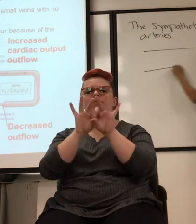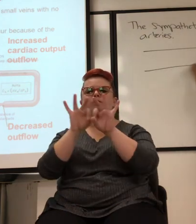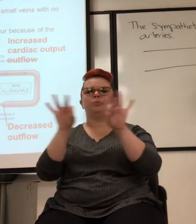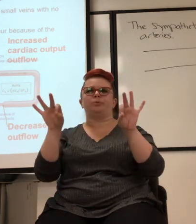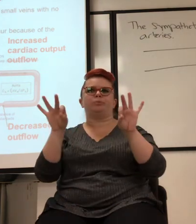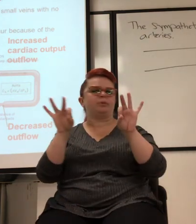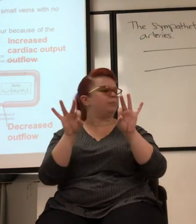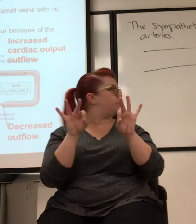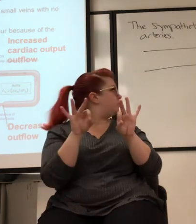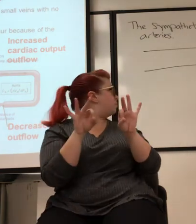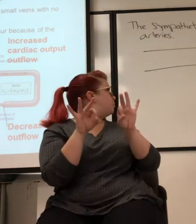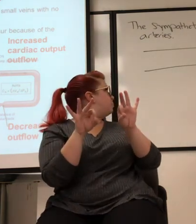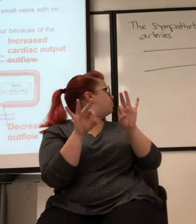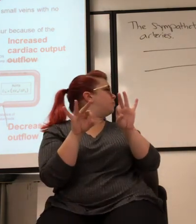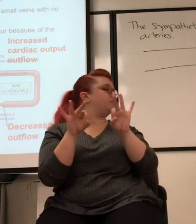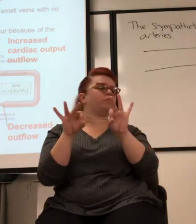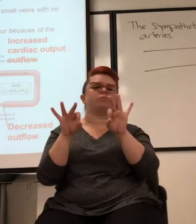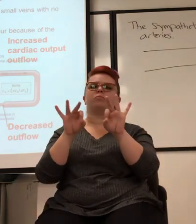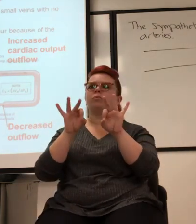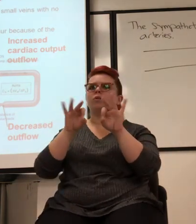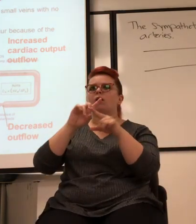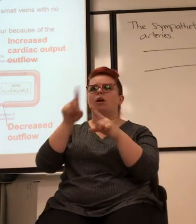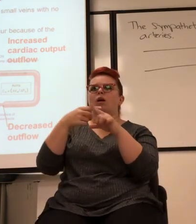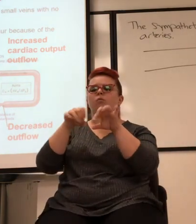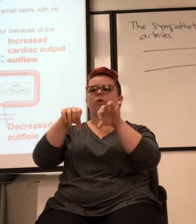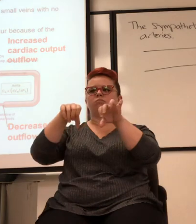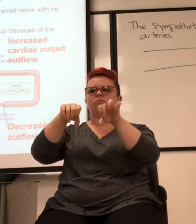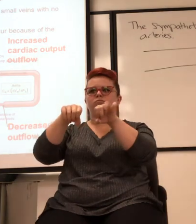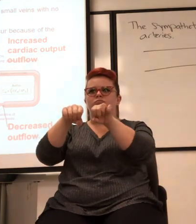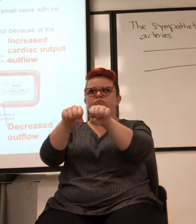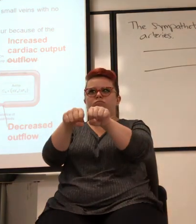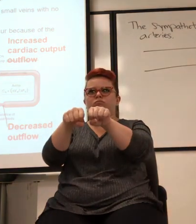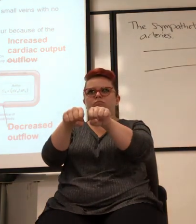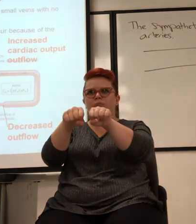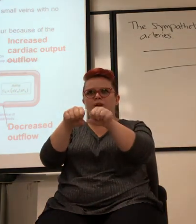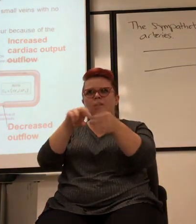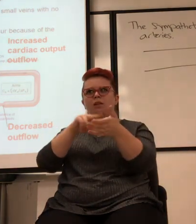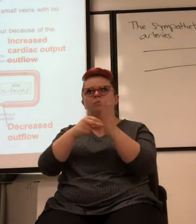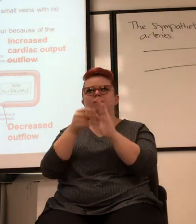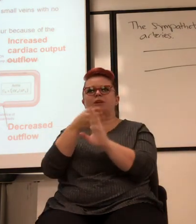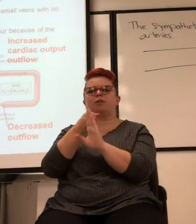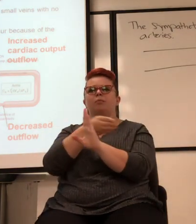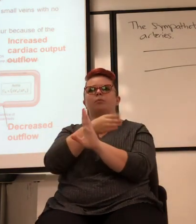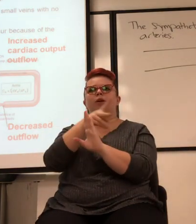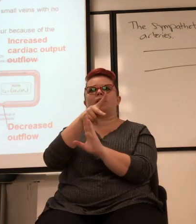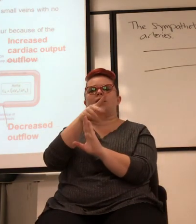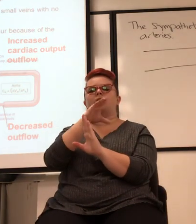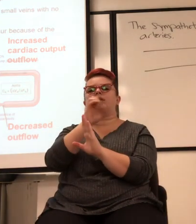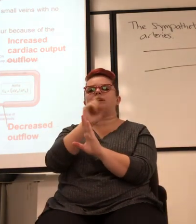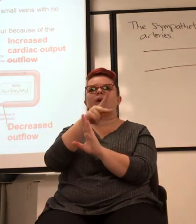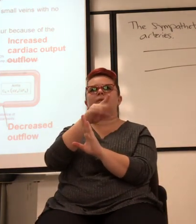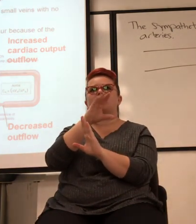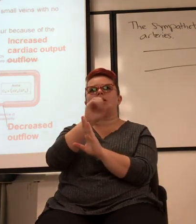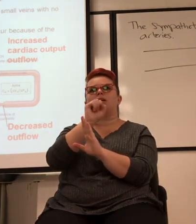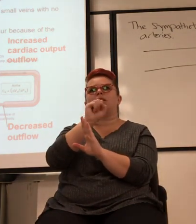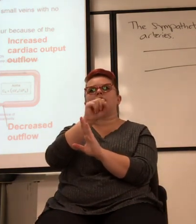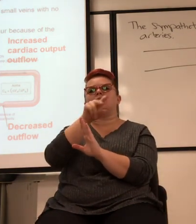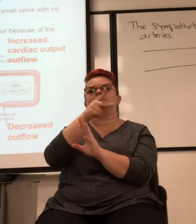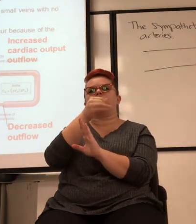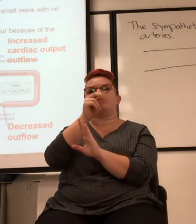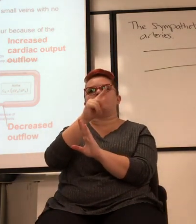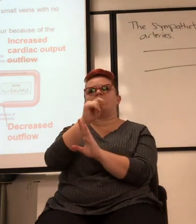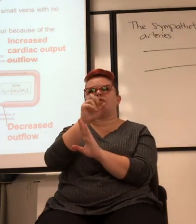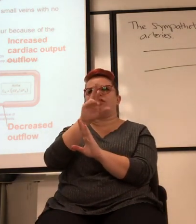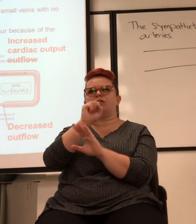that. And when you constrict the arteriole, those precapillary sphincters or whatever, you constrict